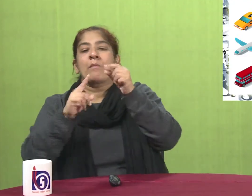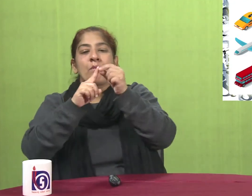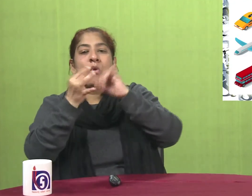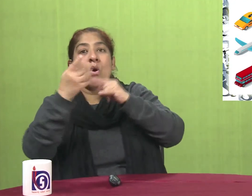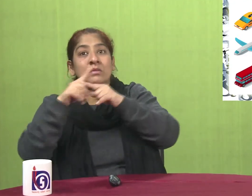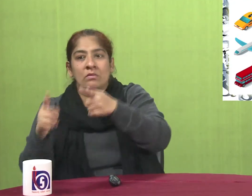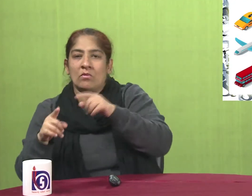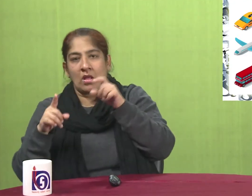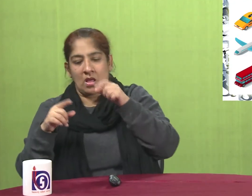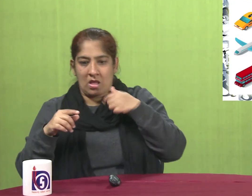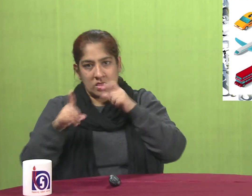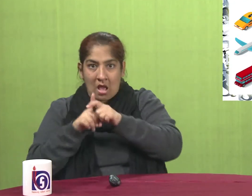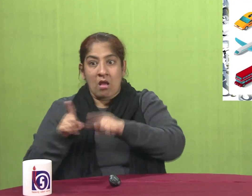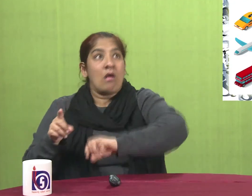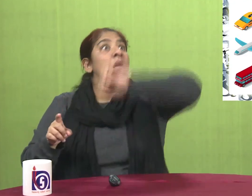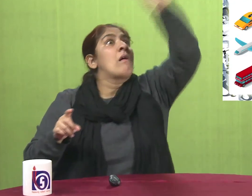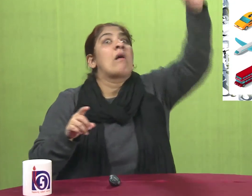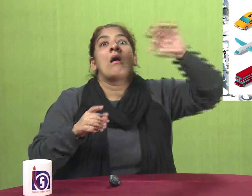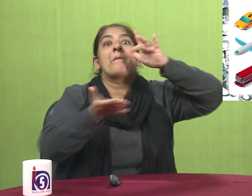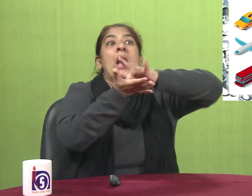van, bikes.